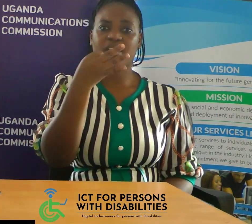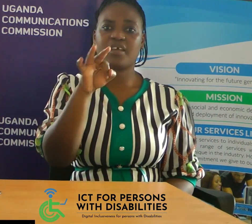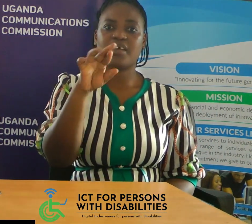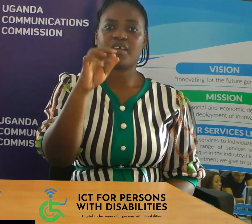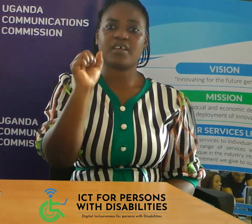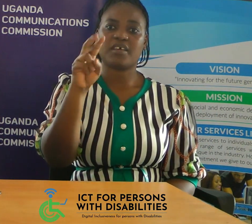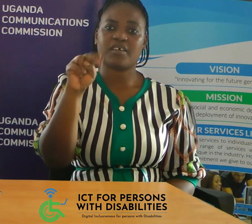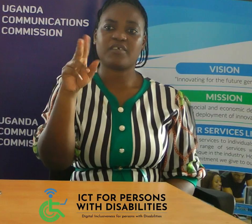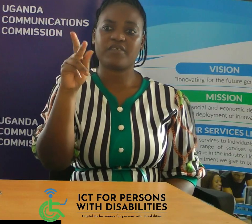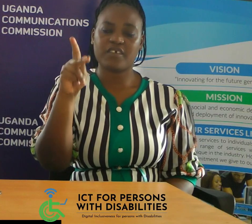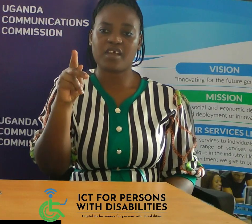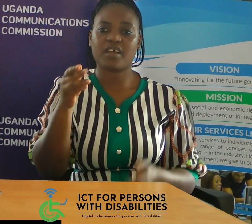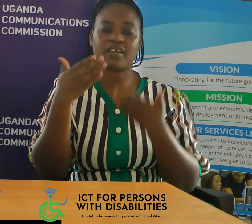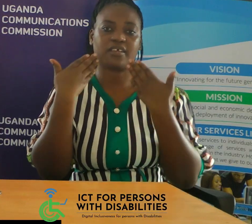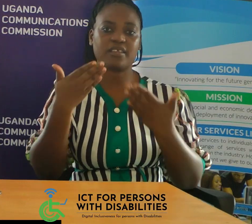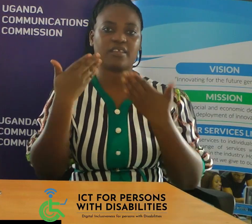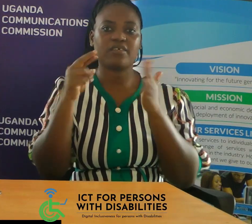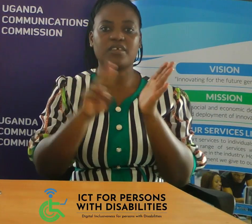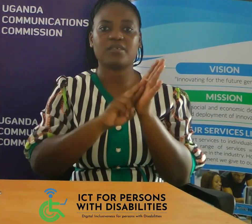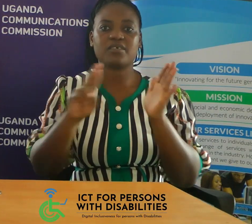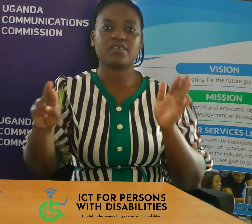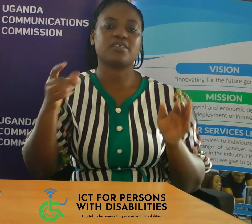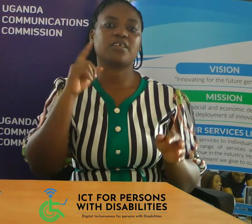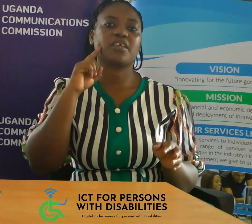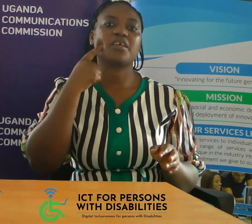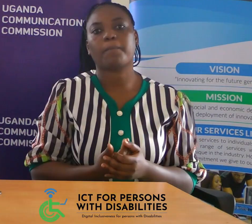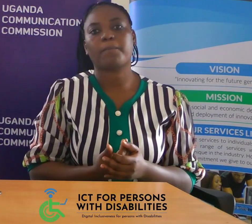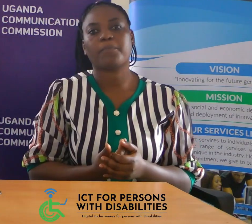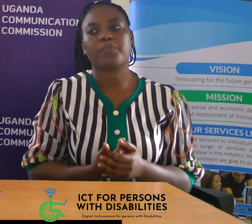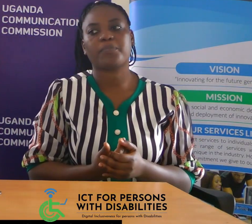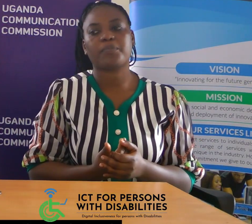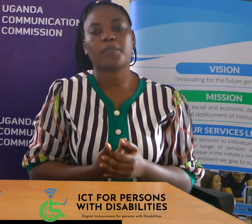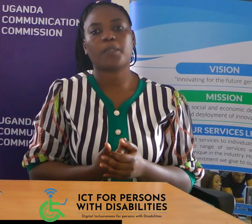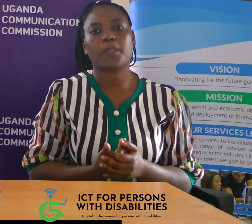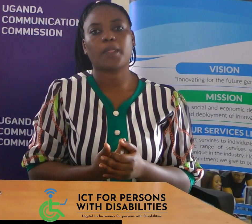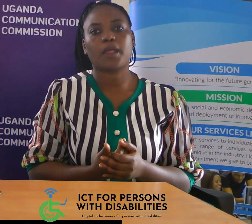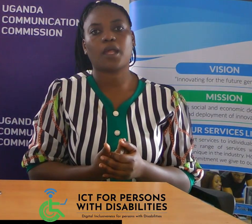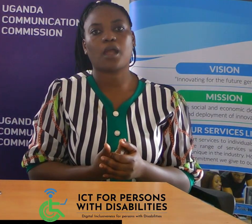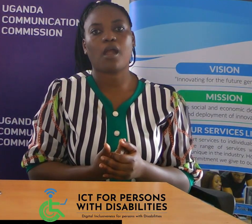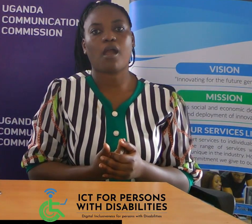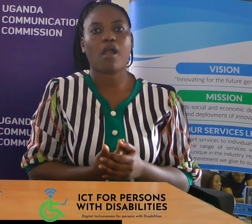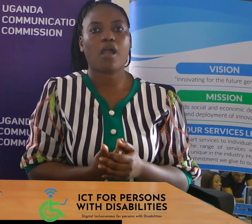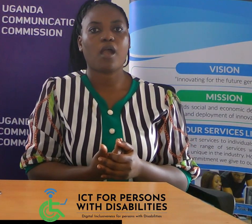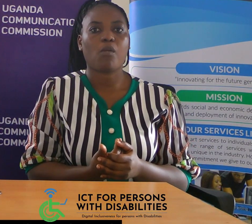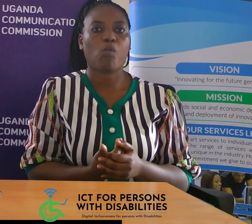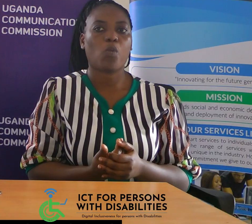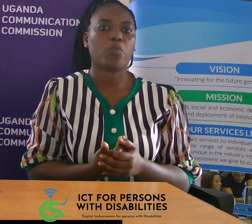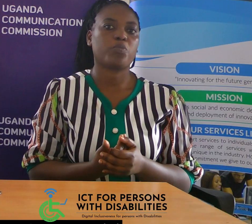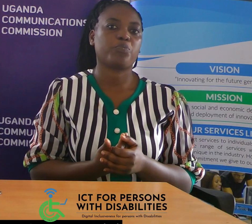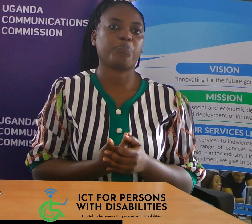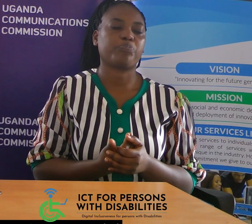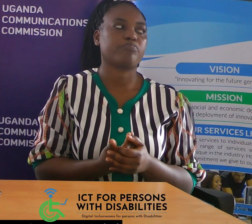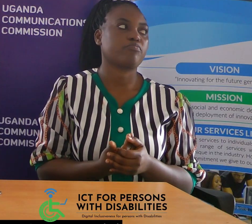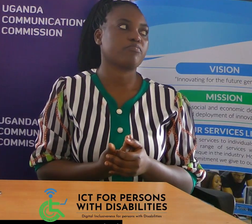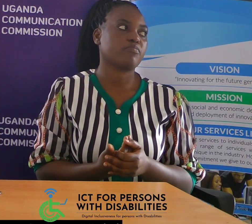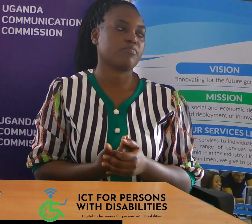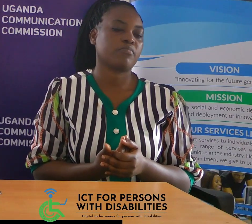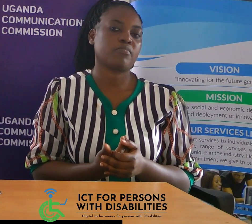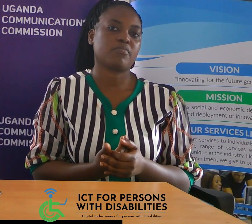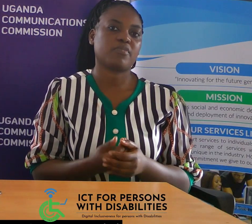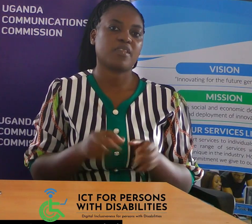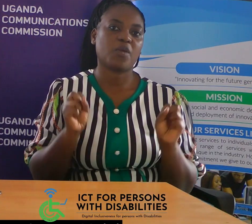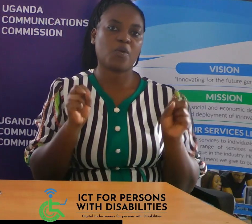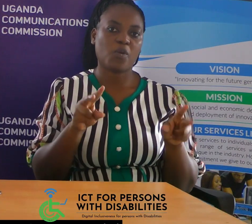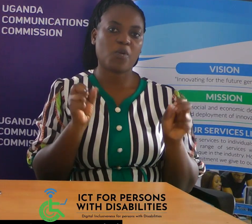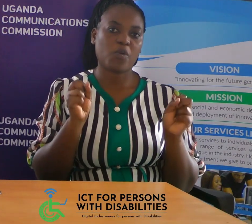Mr. Joel, please unmute. All right, so I see we have Gulu, we have Loka, we